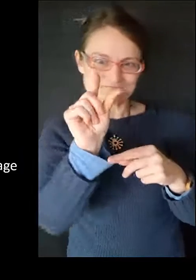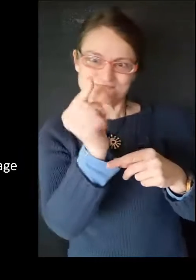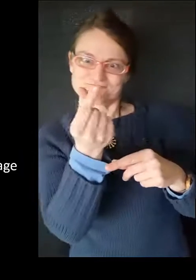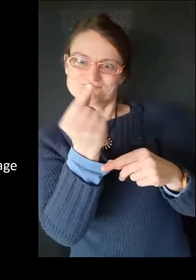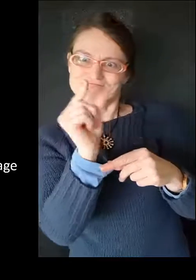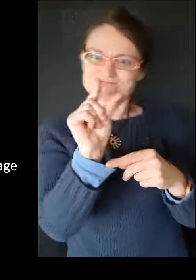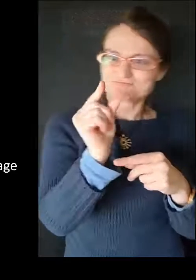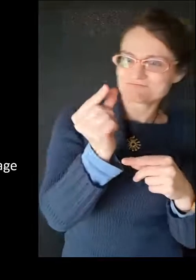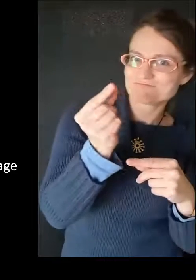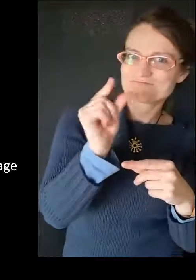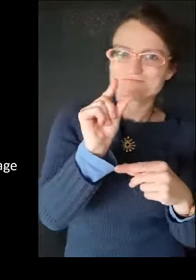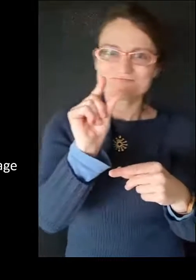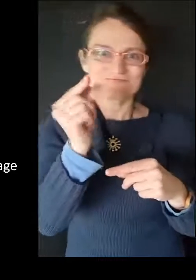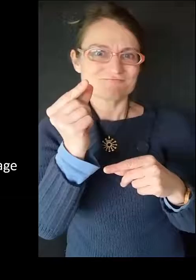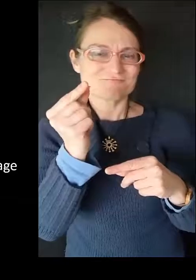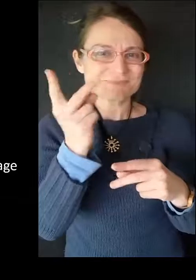diamond.